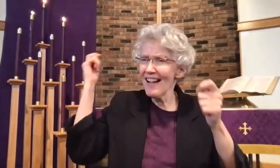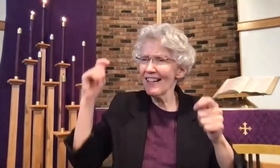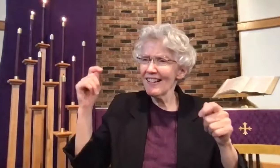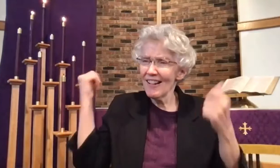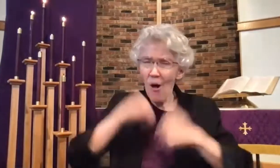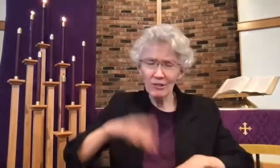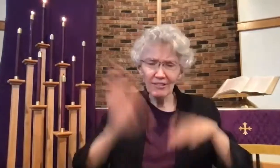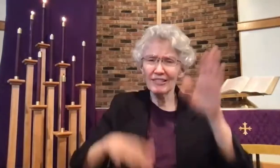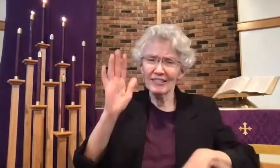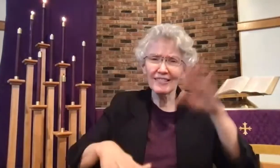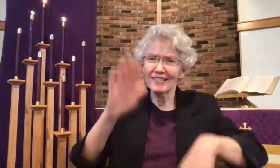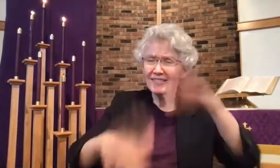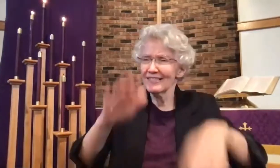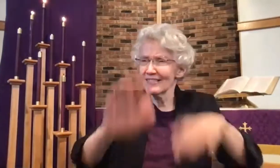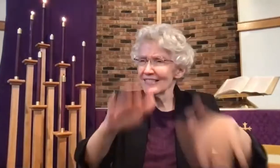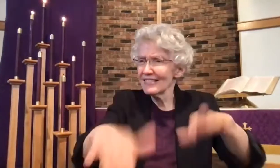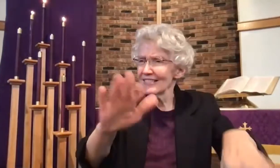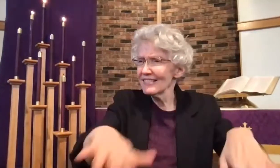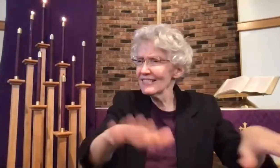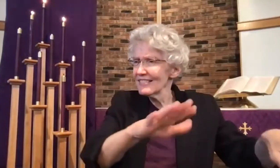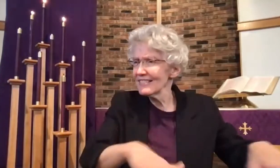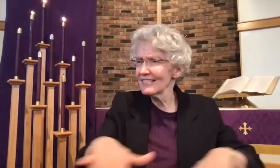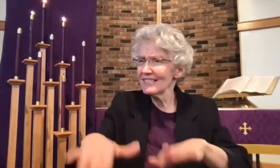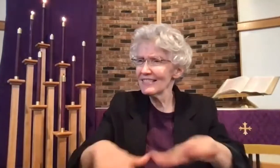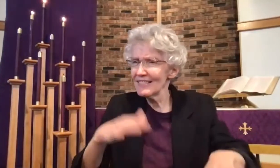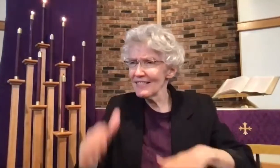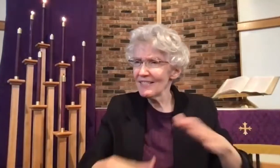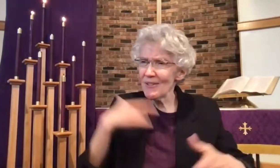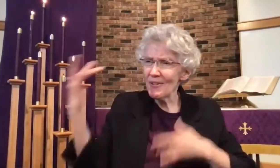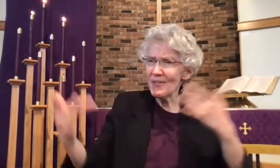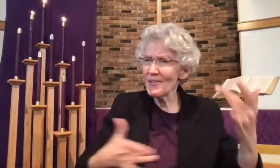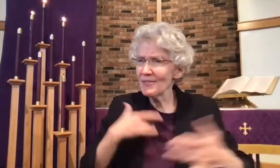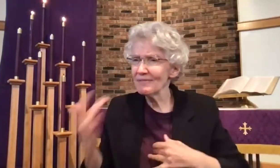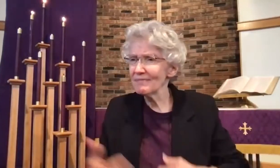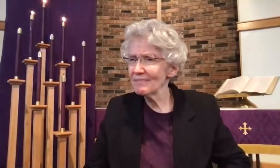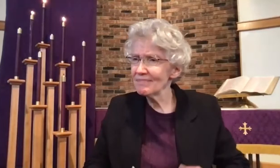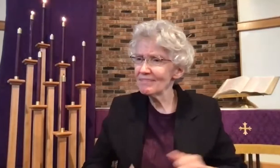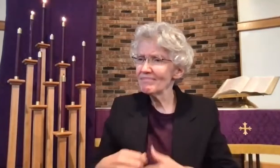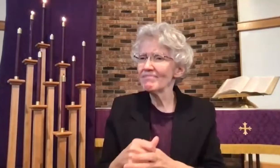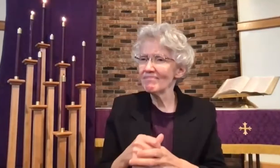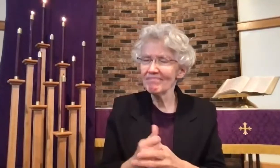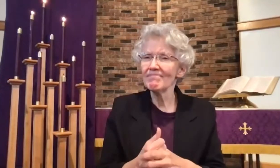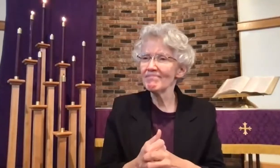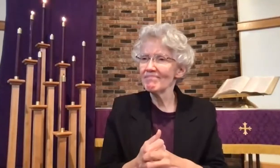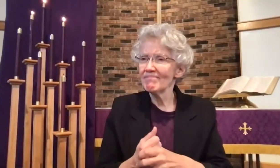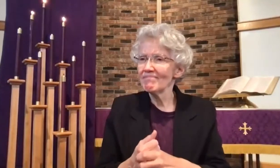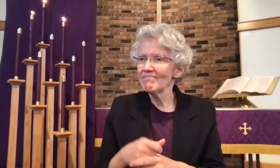toward Jerusalem. The followers spread their coats on the road before him. Jesus was coming close to Jerusalem.